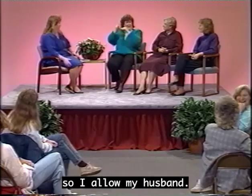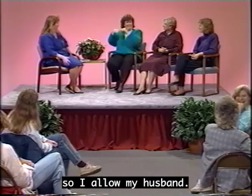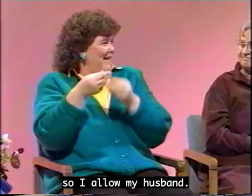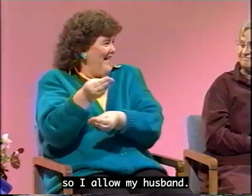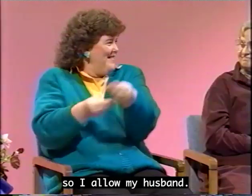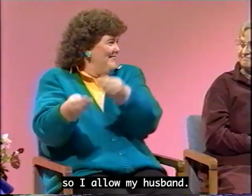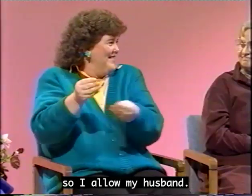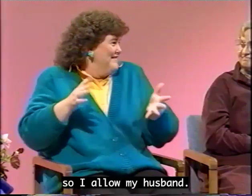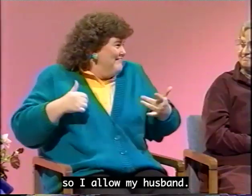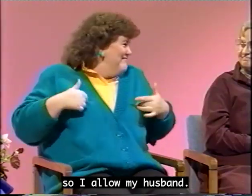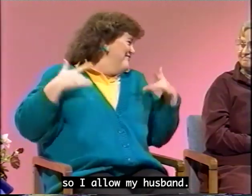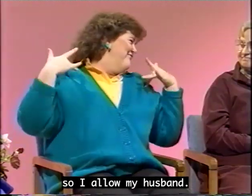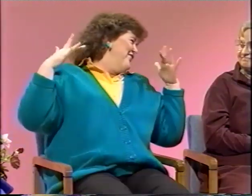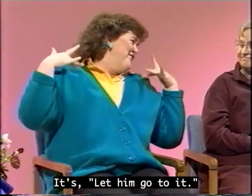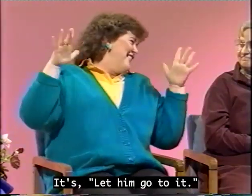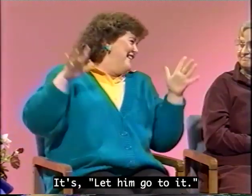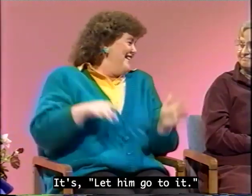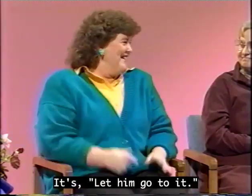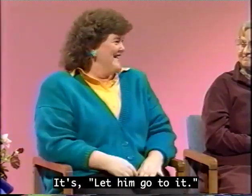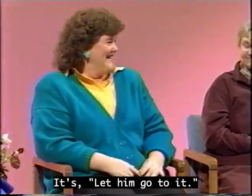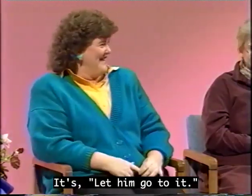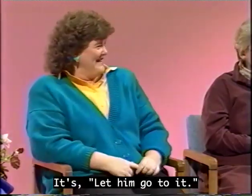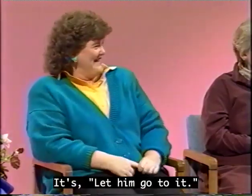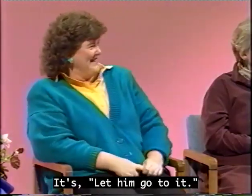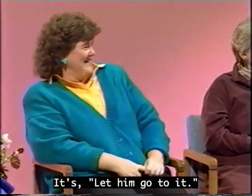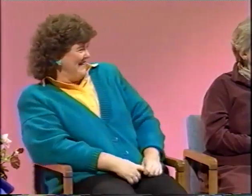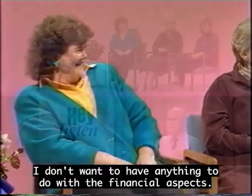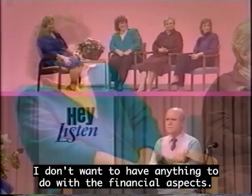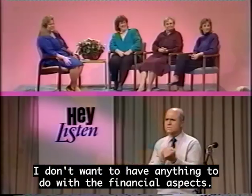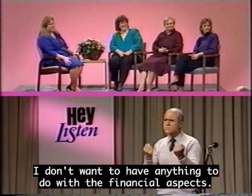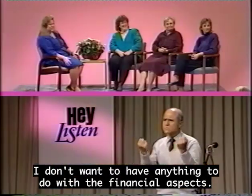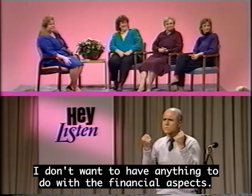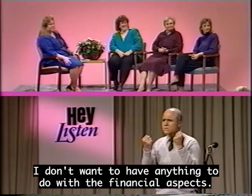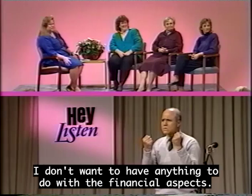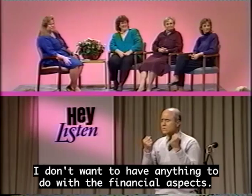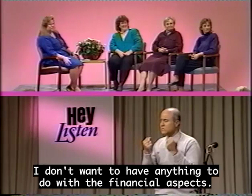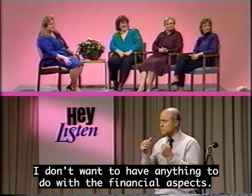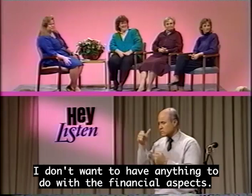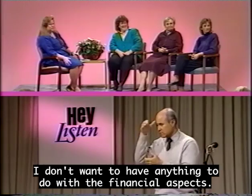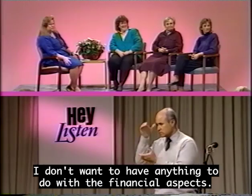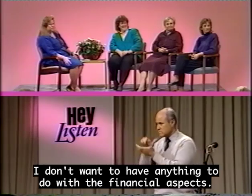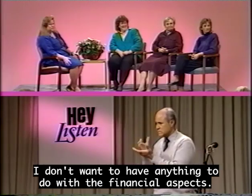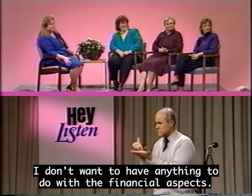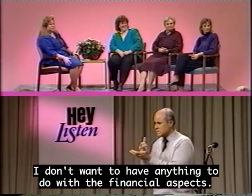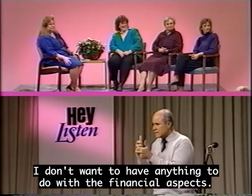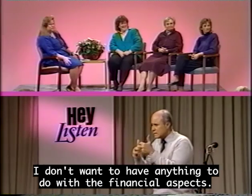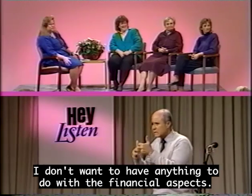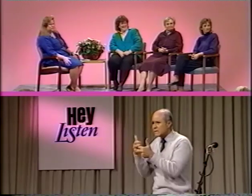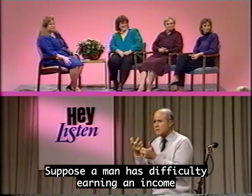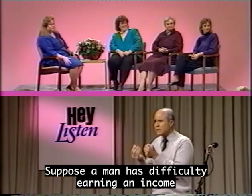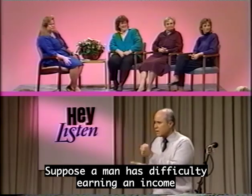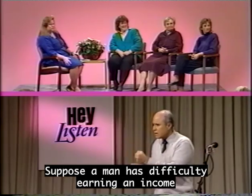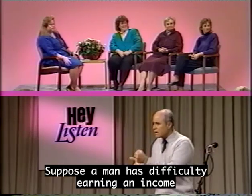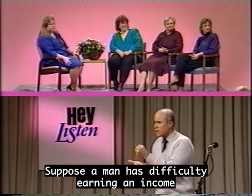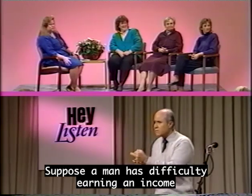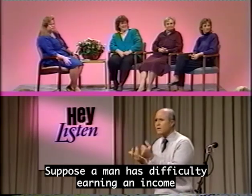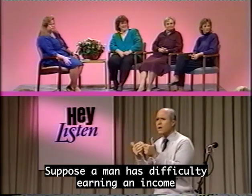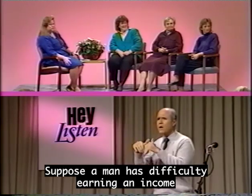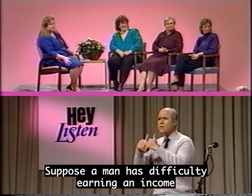my husband, let him go to it. I don't want to have anything to do with the financial aspects. Suppose a man has difficulty earning